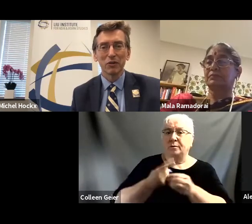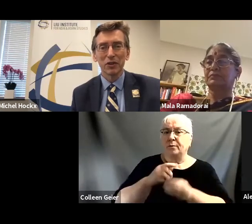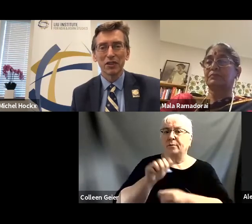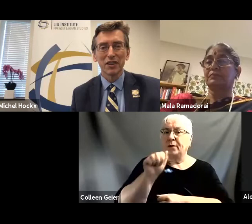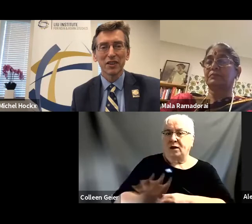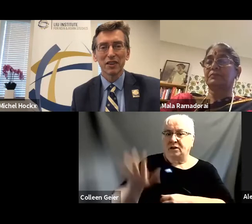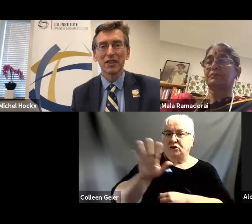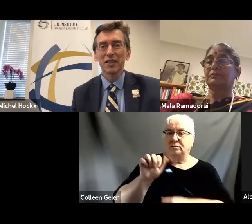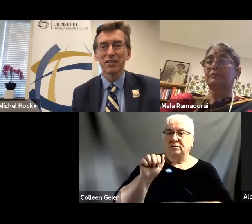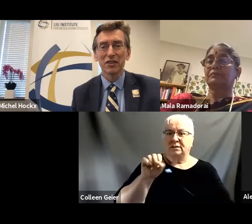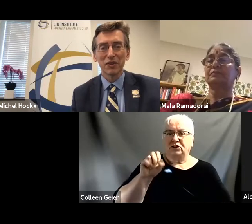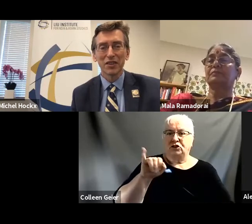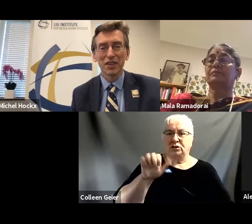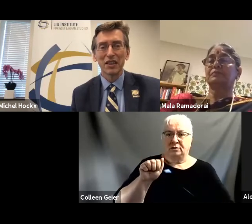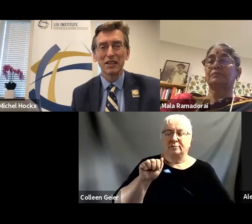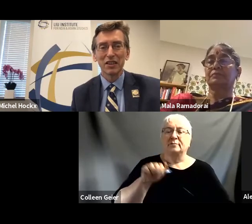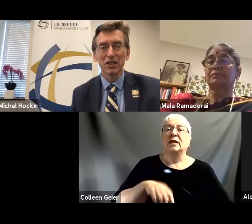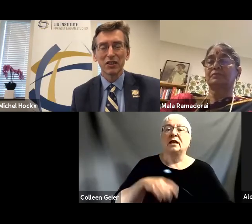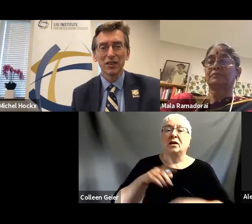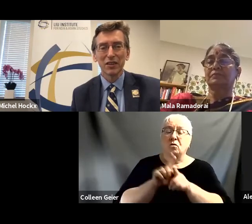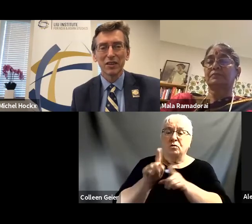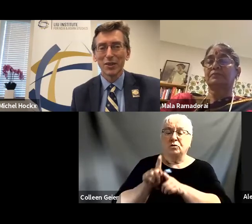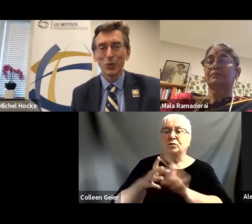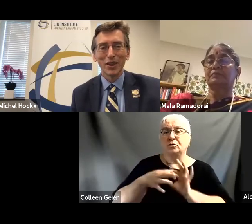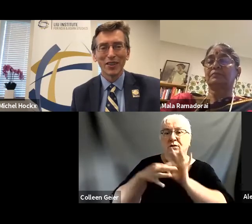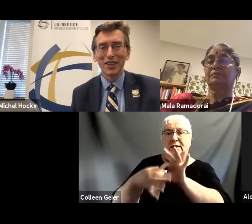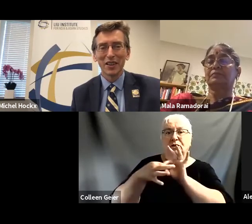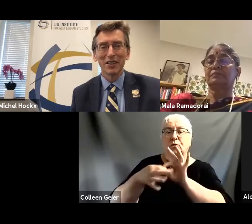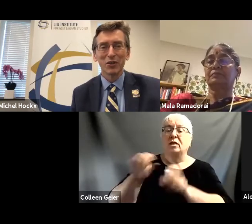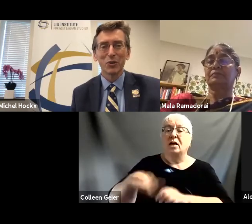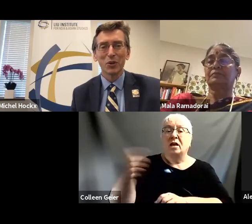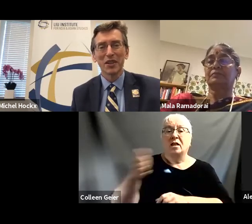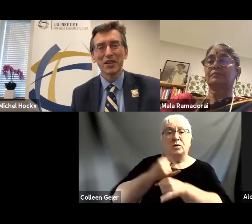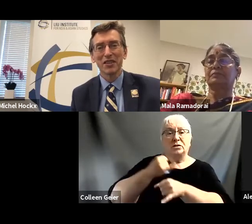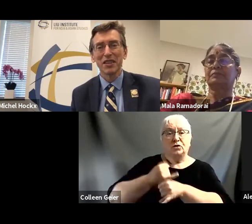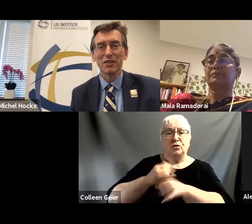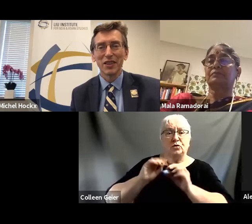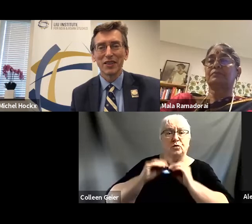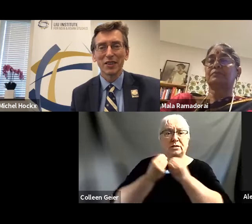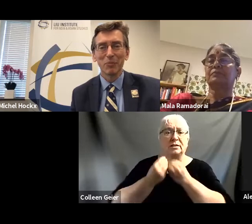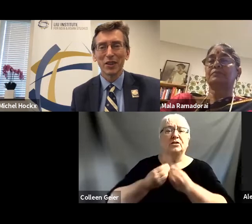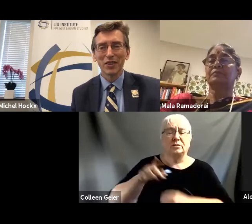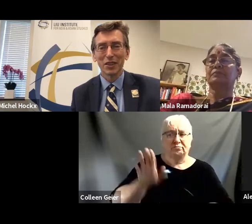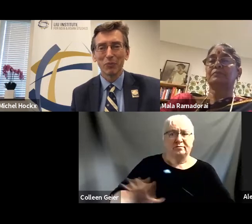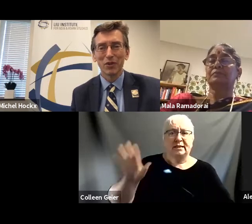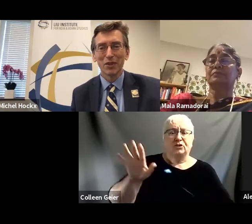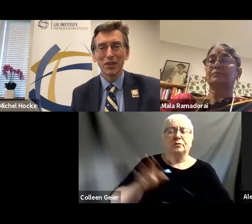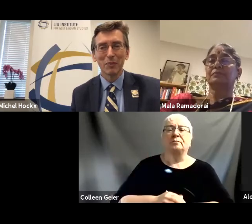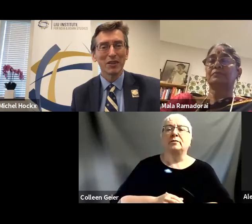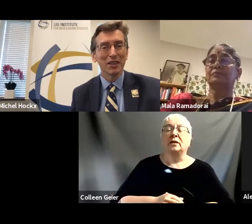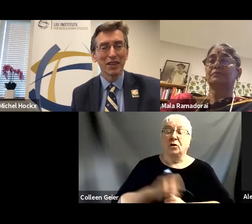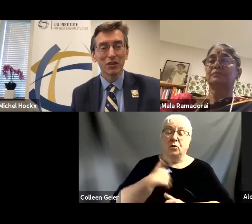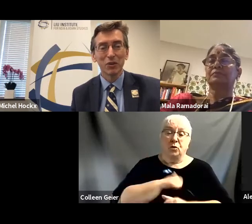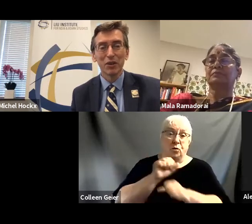with universities and other constituencies in Asia. We are delighted to organize today's event in partnership with Notre